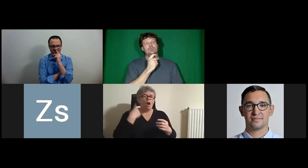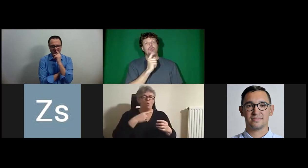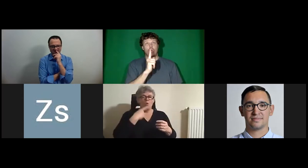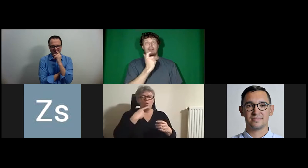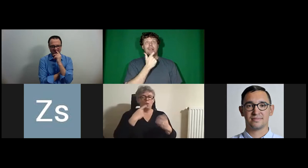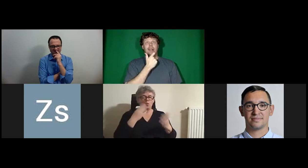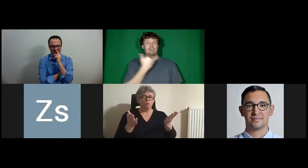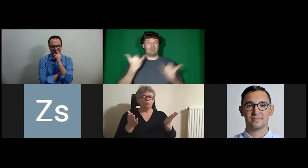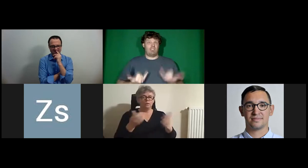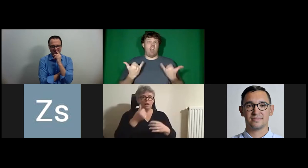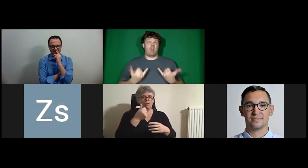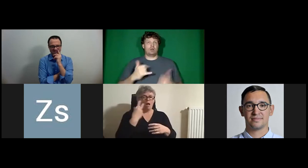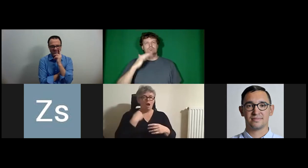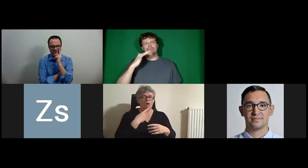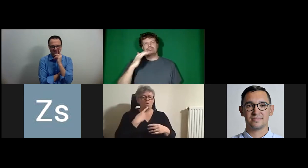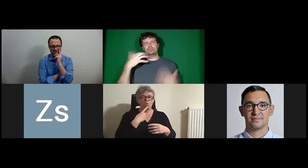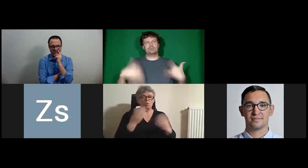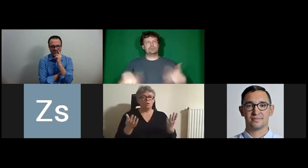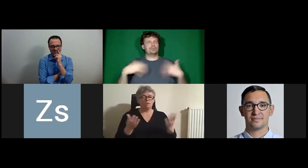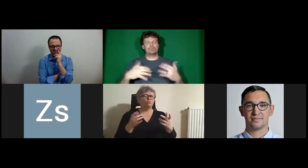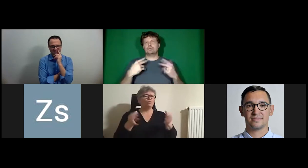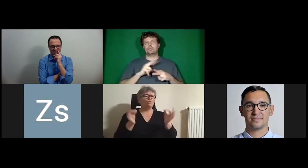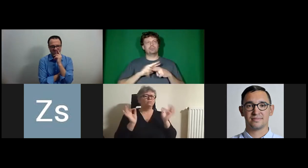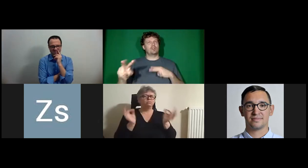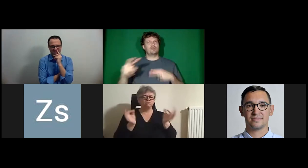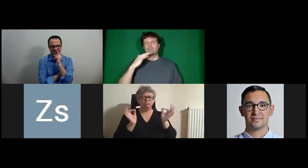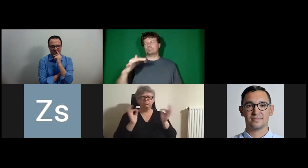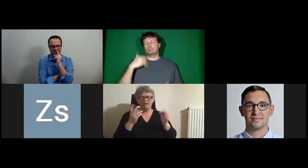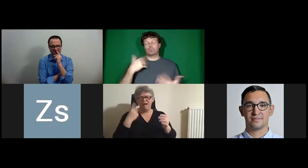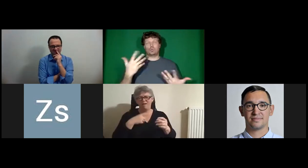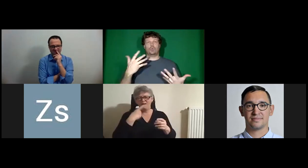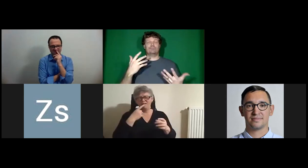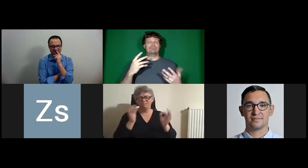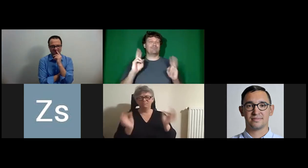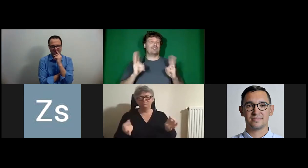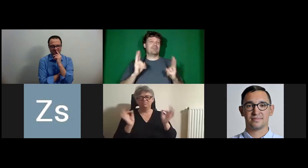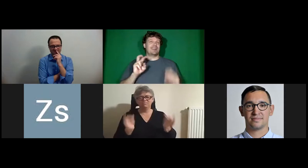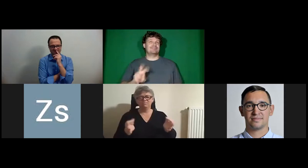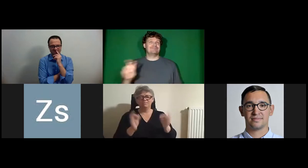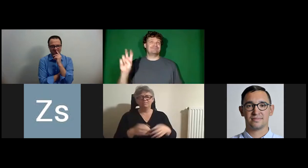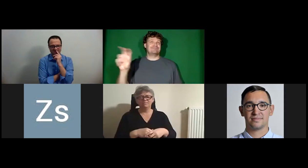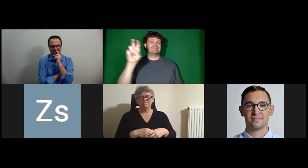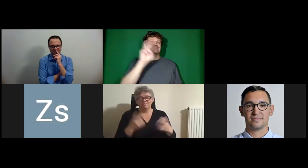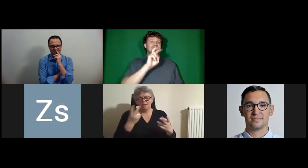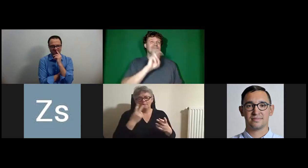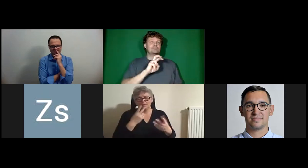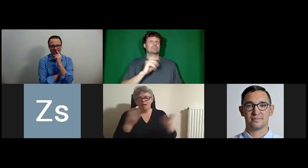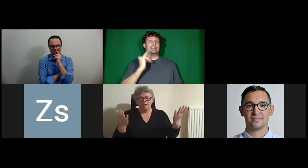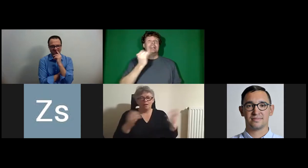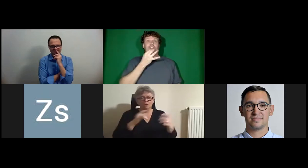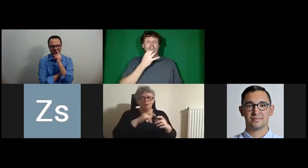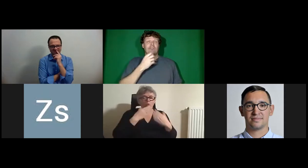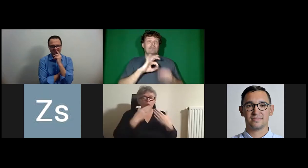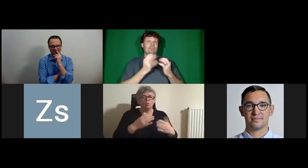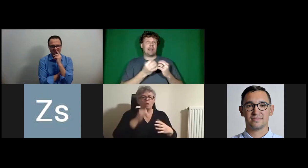but the language that they speak the most is English. But it's really amazing. They speak English fluently. And that's